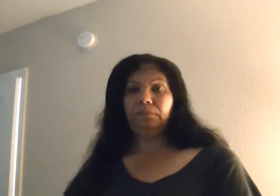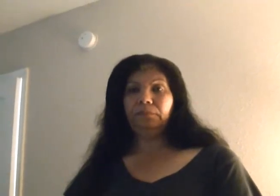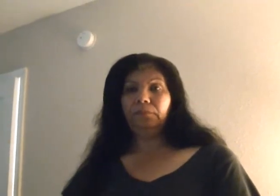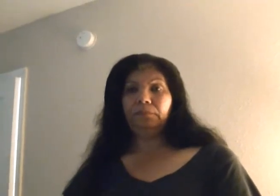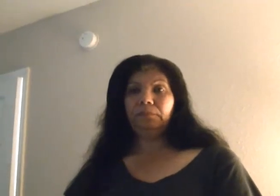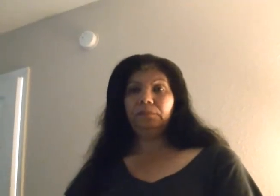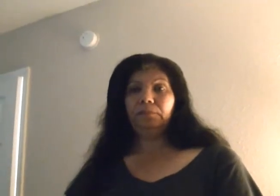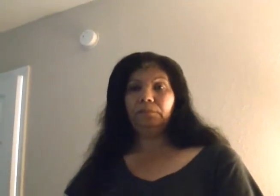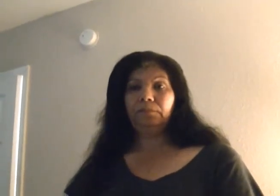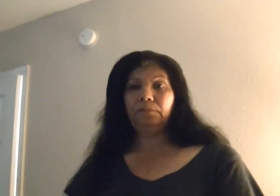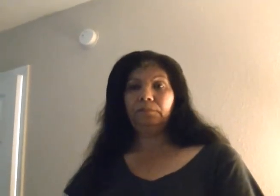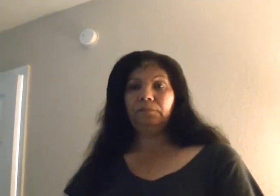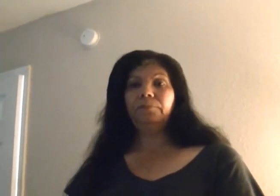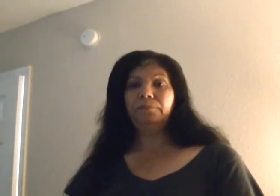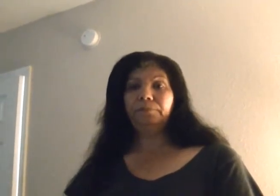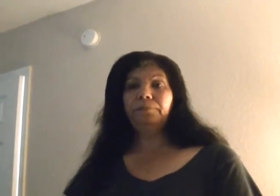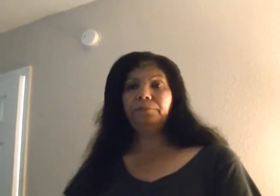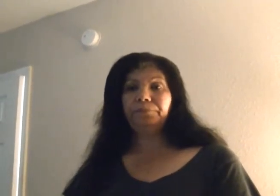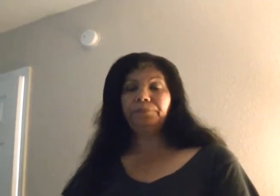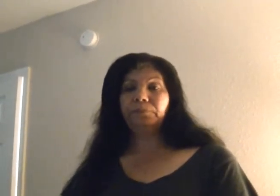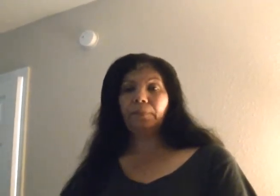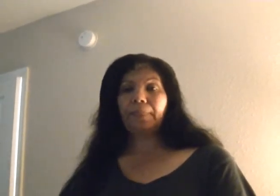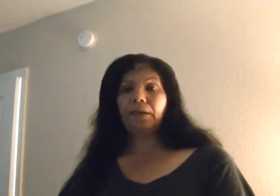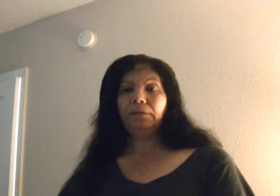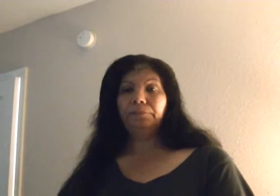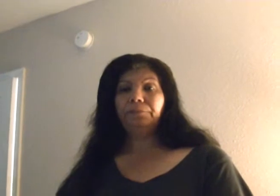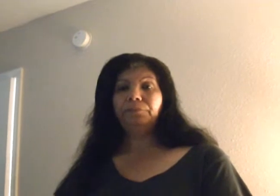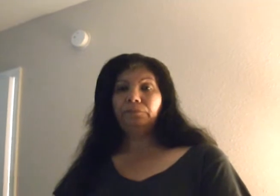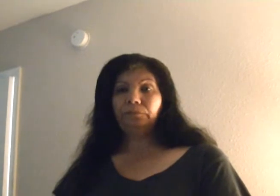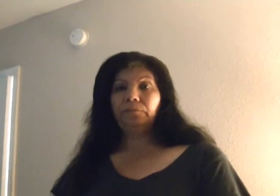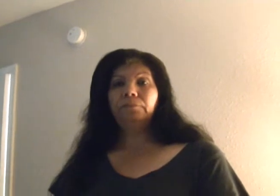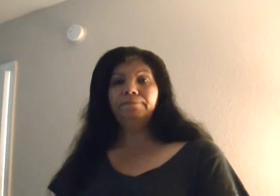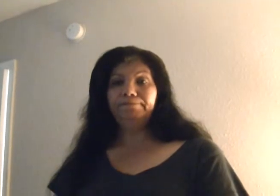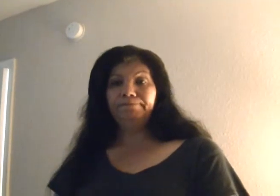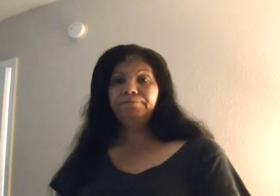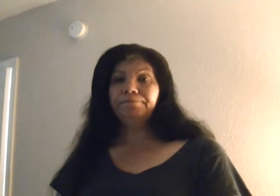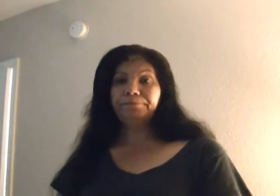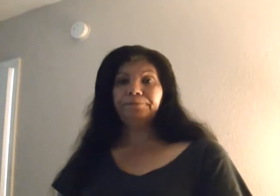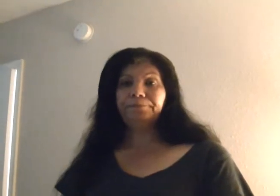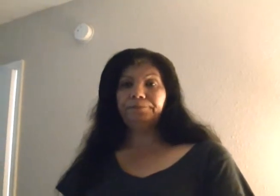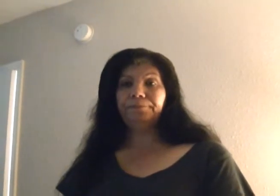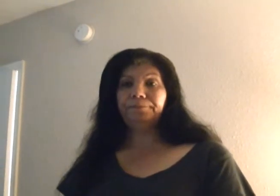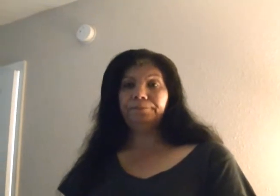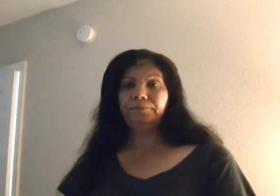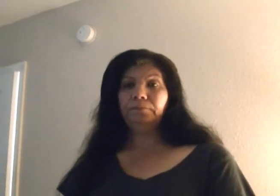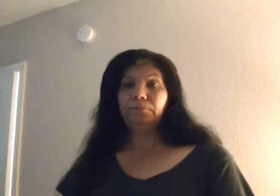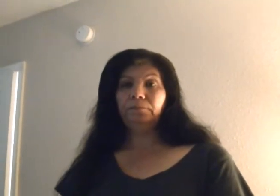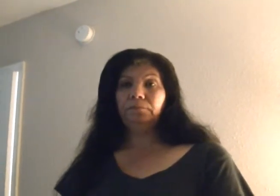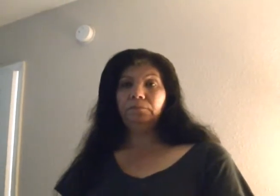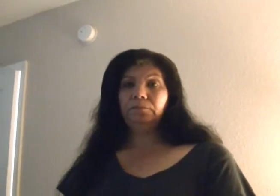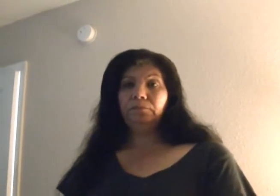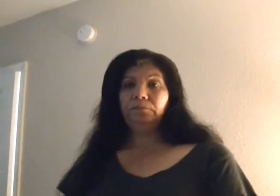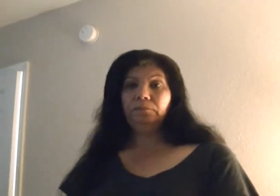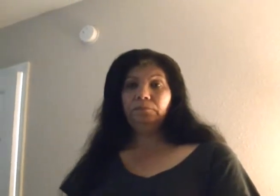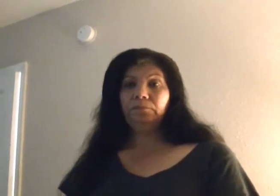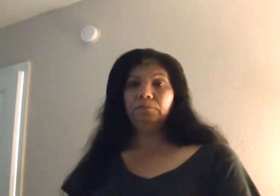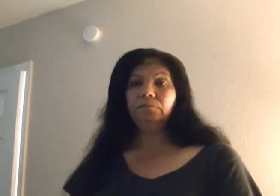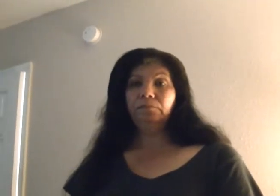wants to make us a false witness. And the Bible says that a false witness will pour out lies. Mm-hmm. We'll begin to pour out lies. We'll begin to be deception, saying